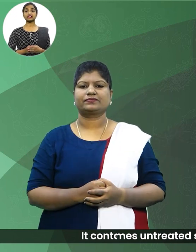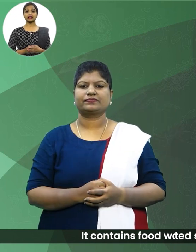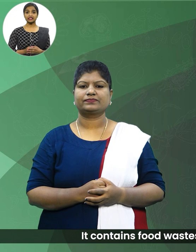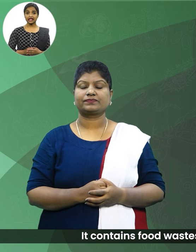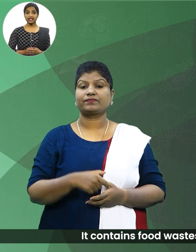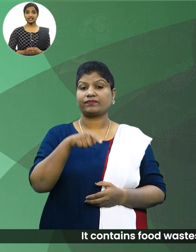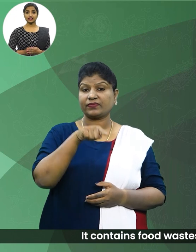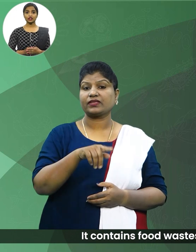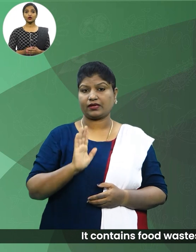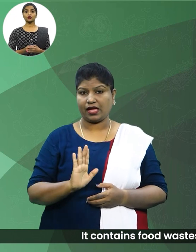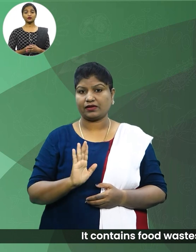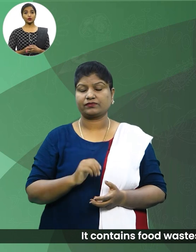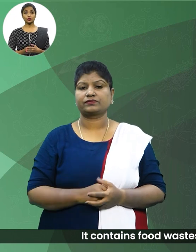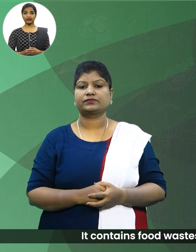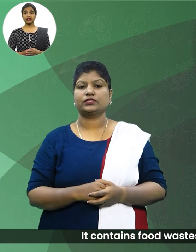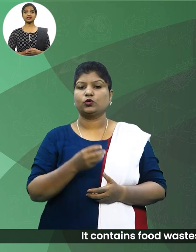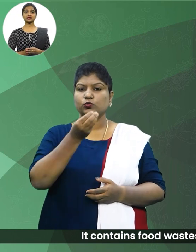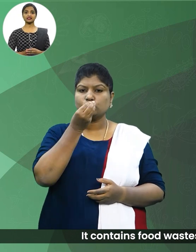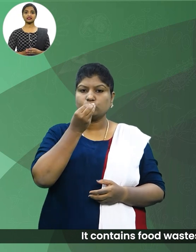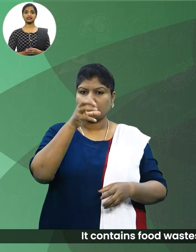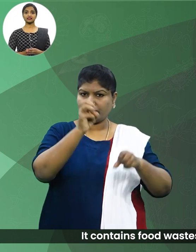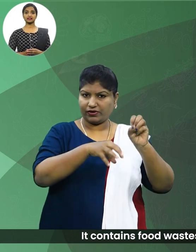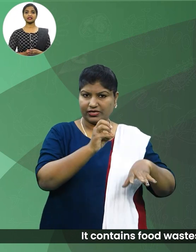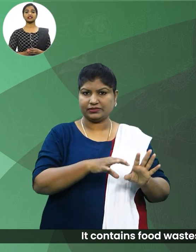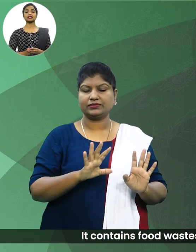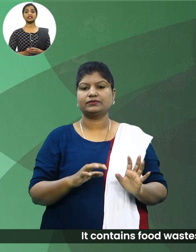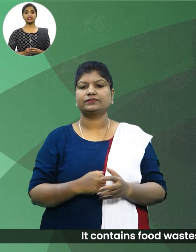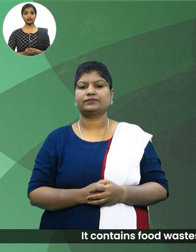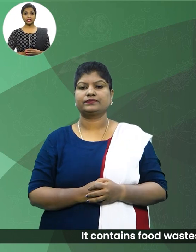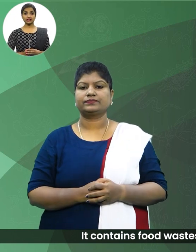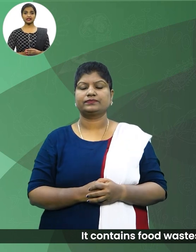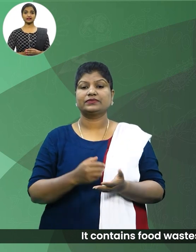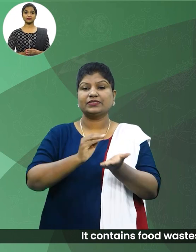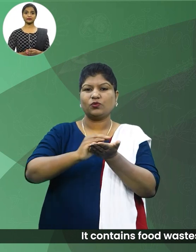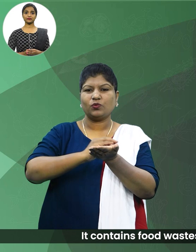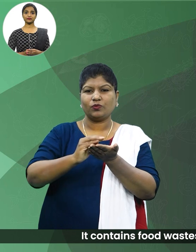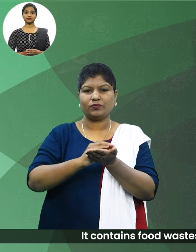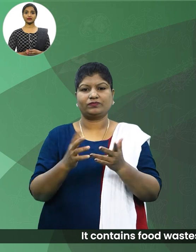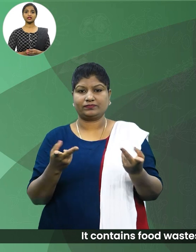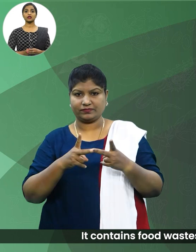It contains food wastes, detergents,